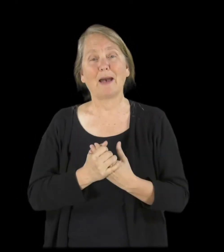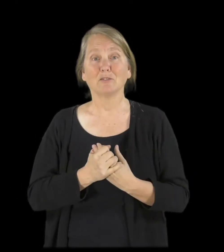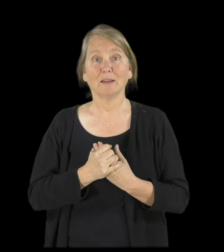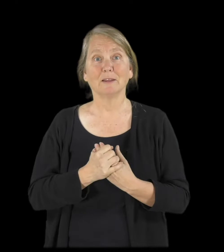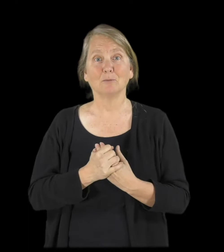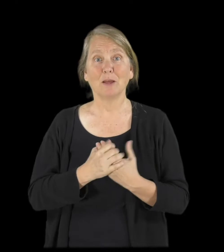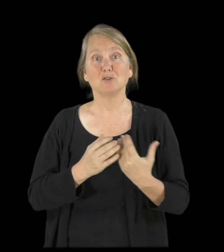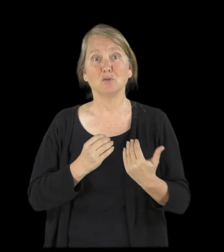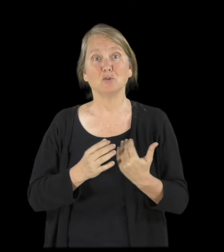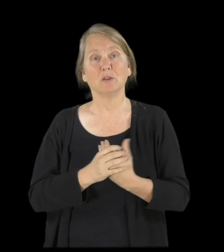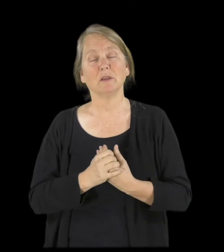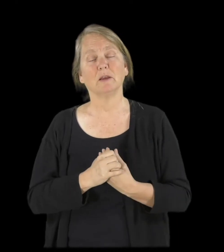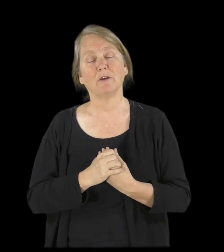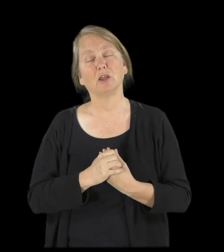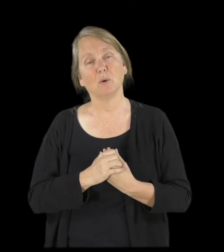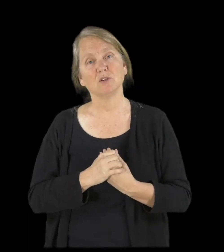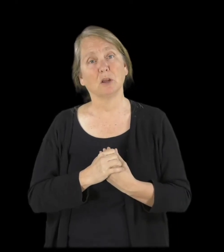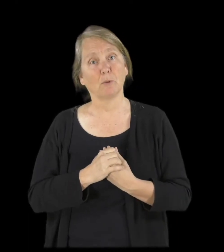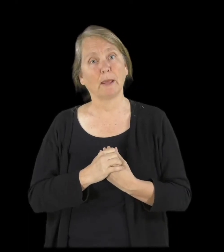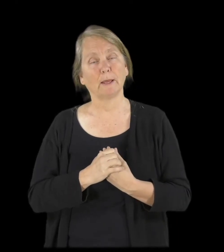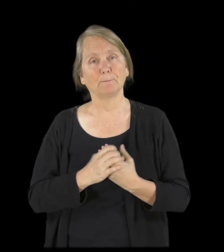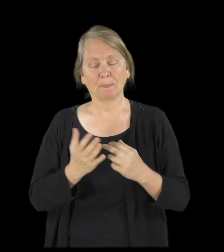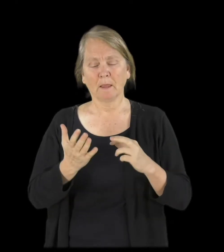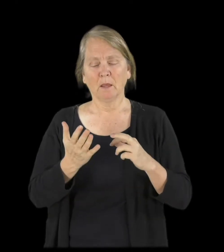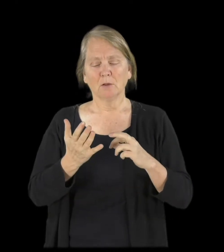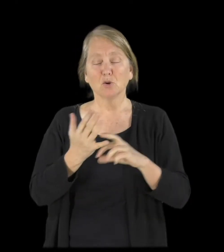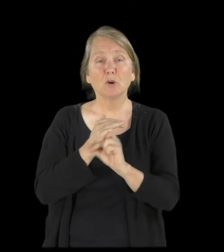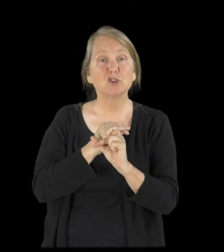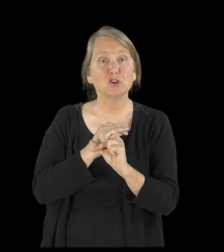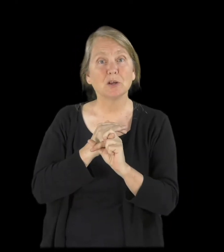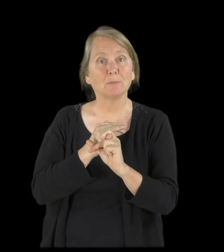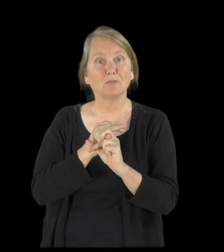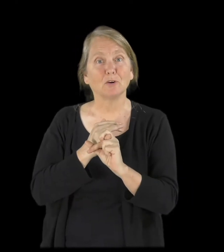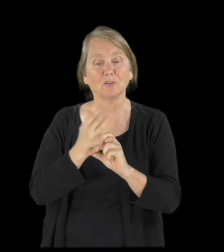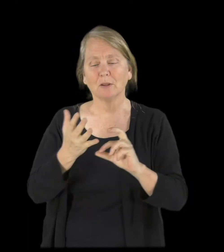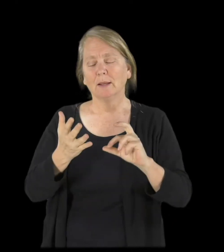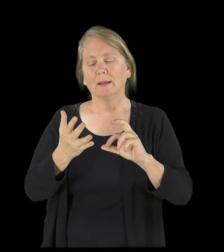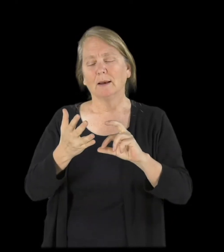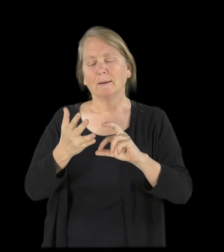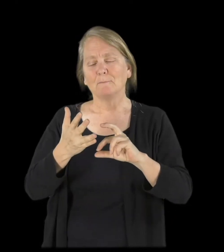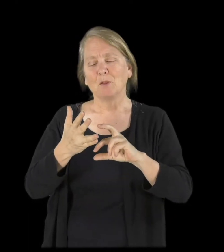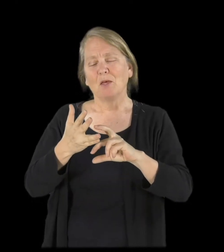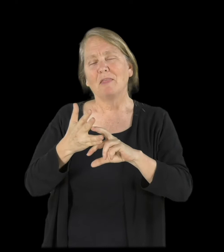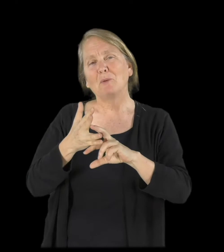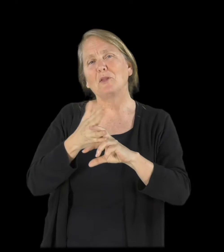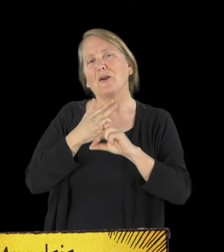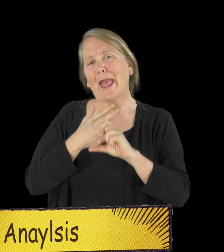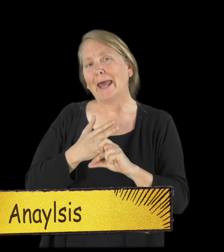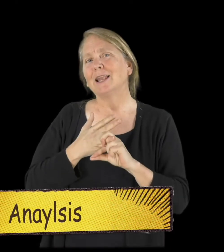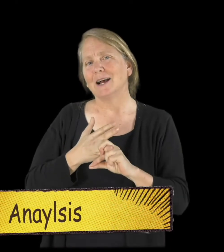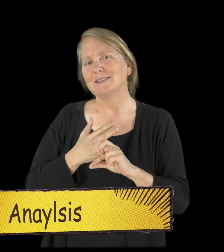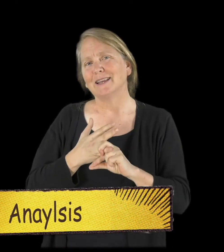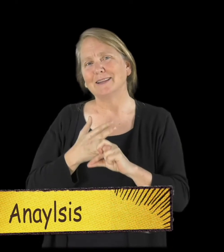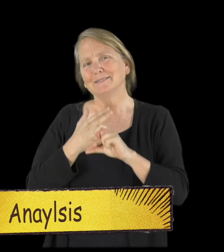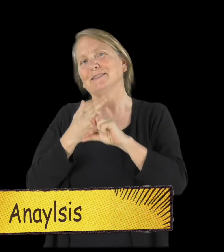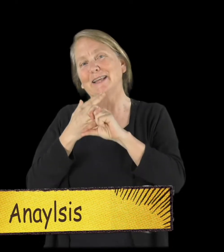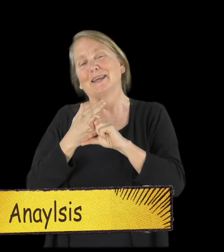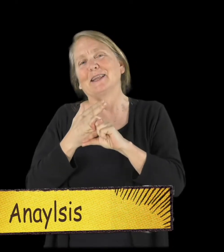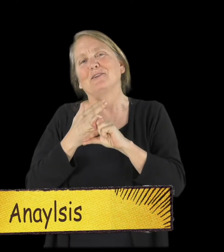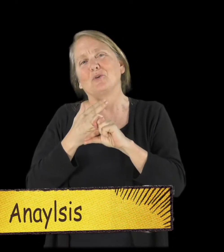asset as you're doing the evaluation and ranking. So research comes first. Then when they're analyzing it, secondly, of course,